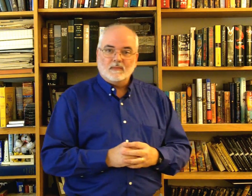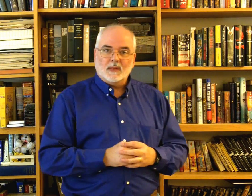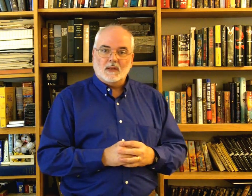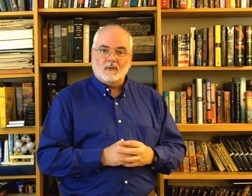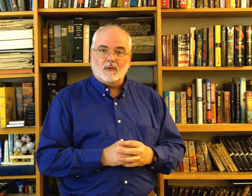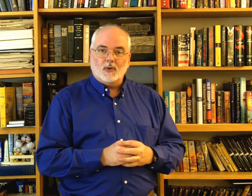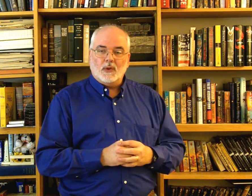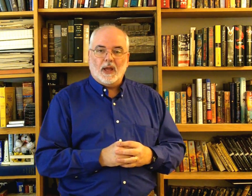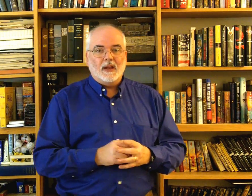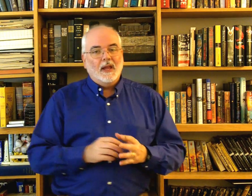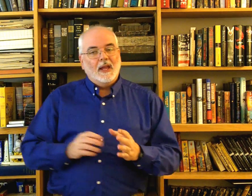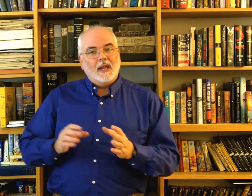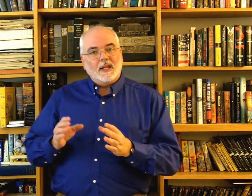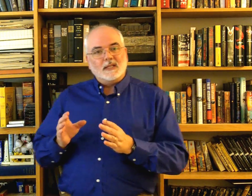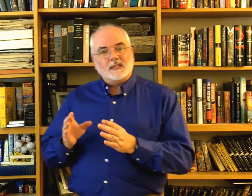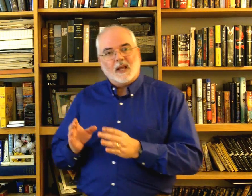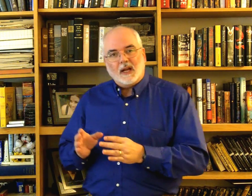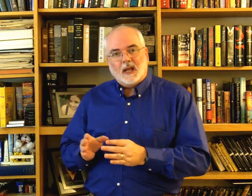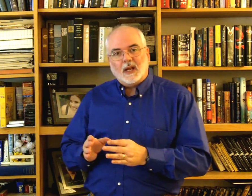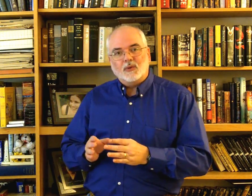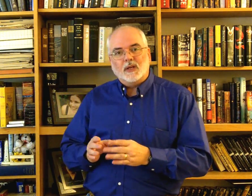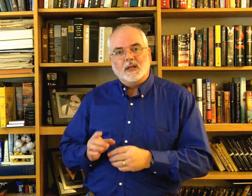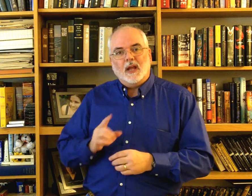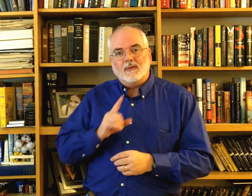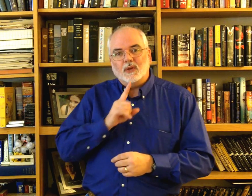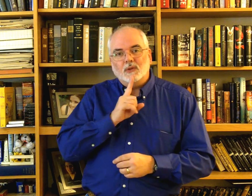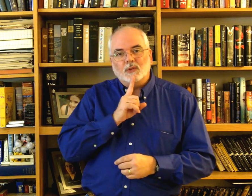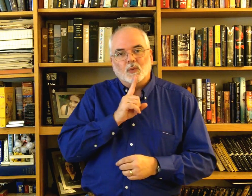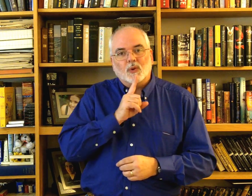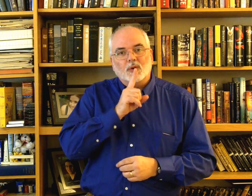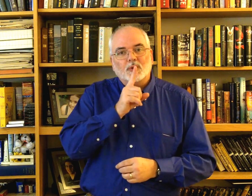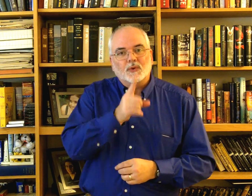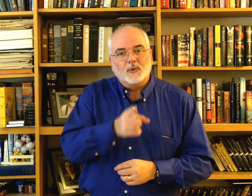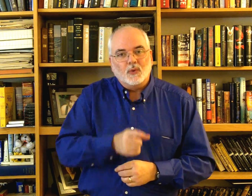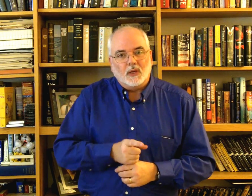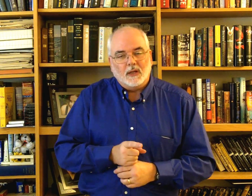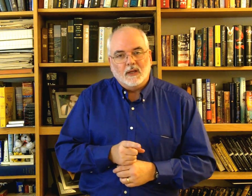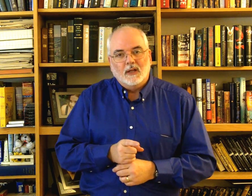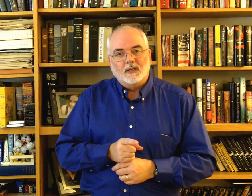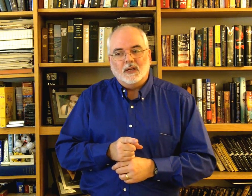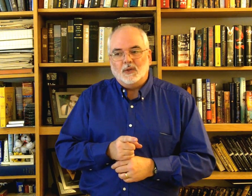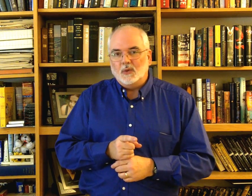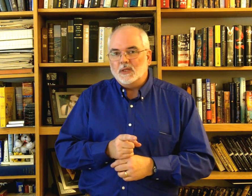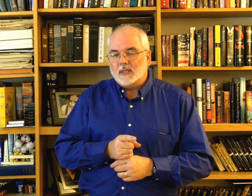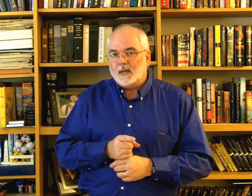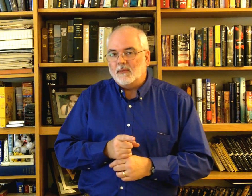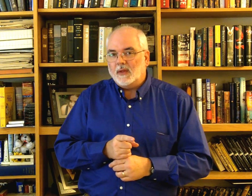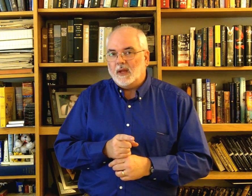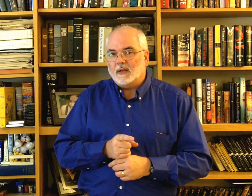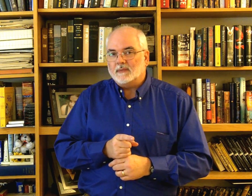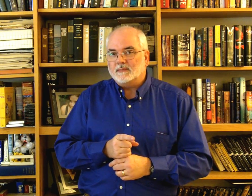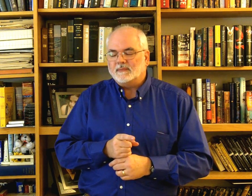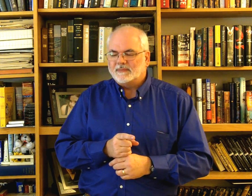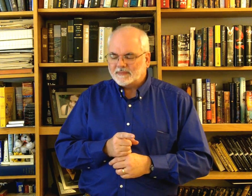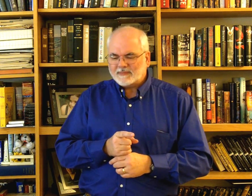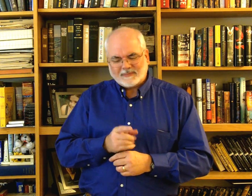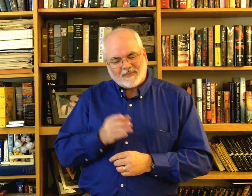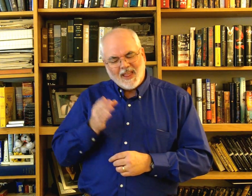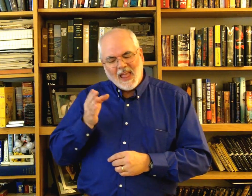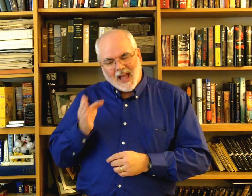to do that. In sign language, the deaf use the word truly to do the same thing. I